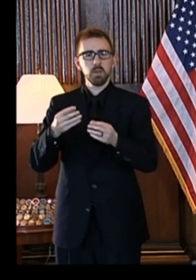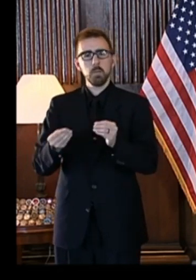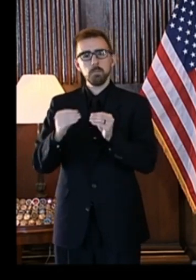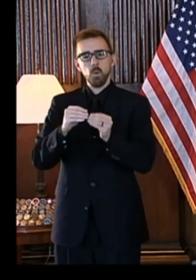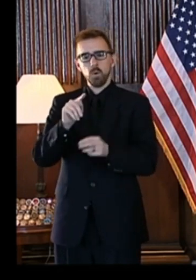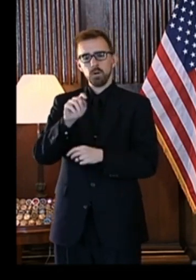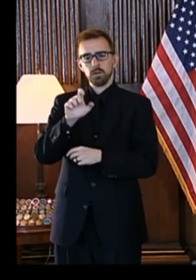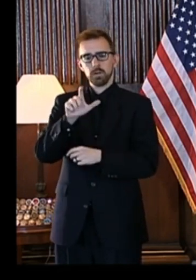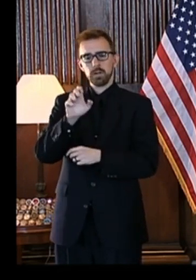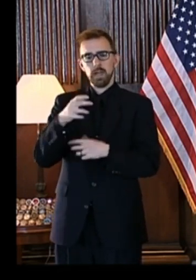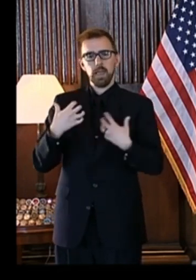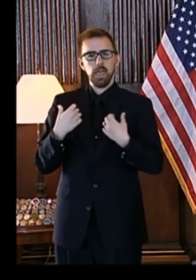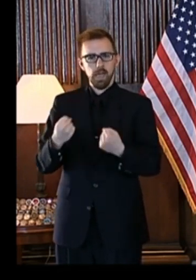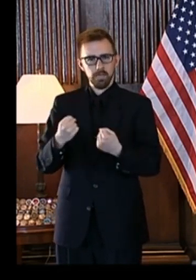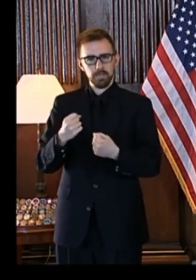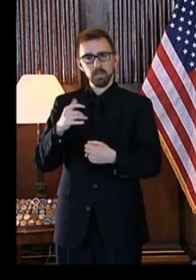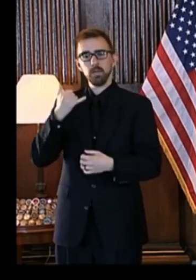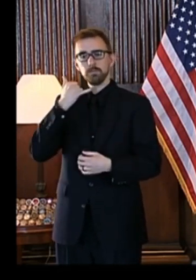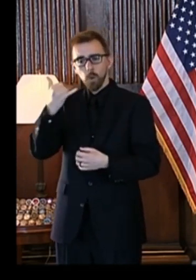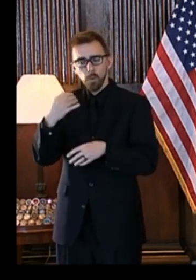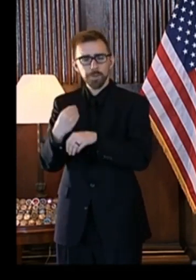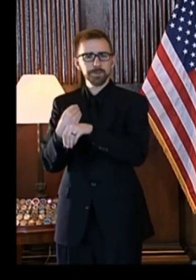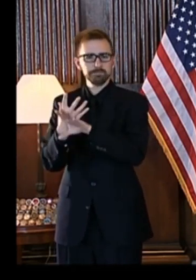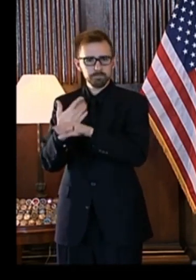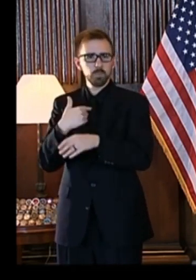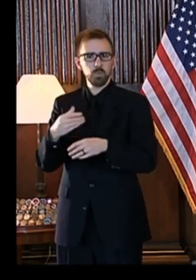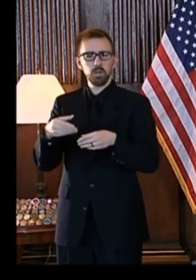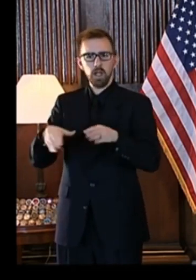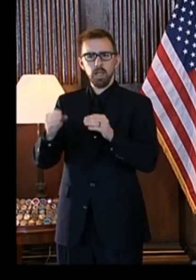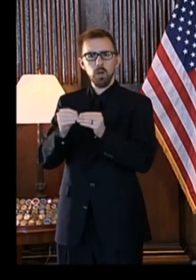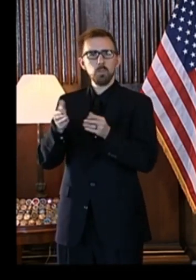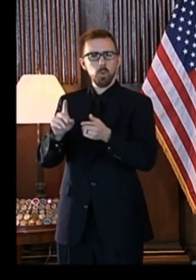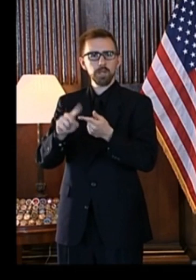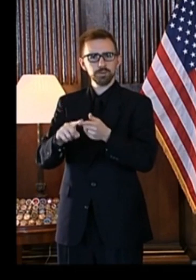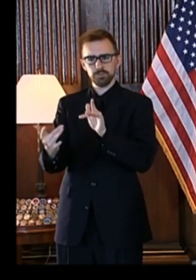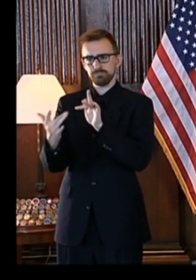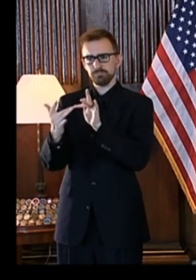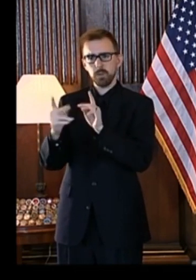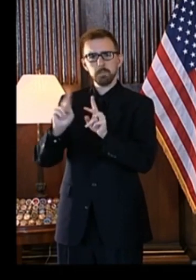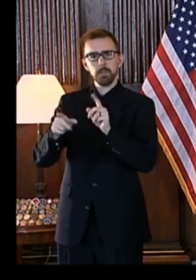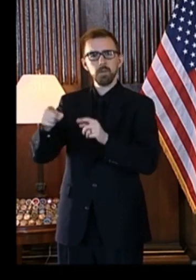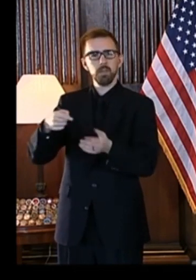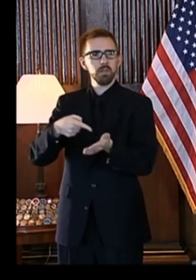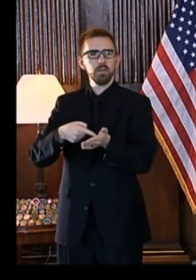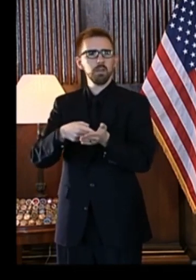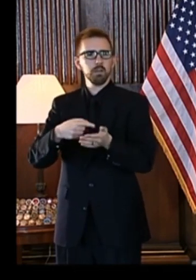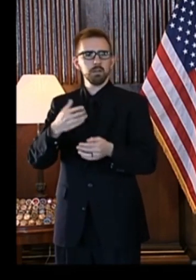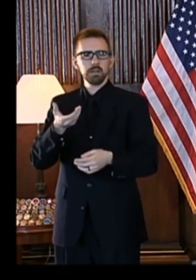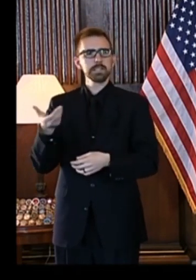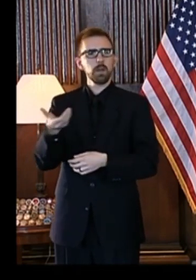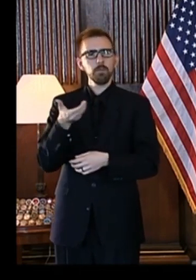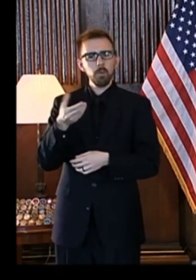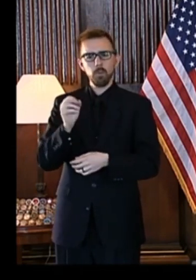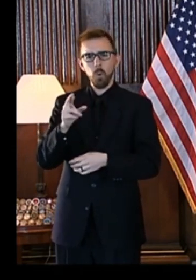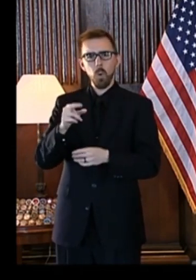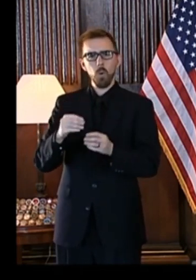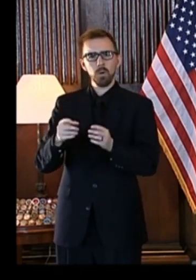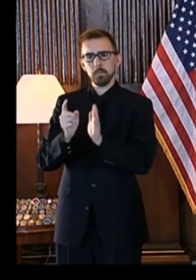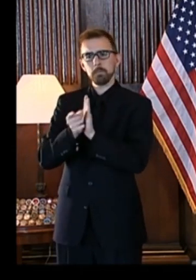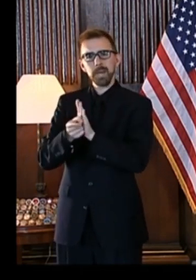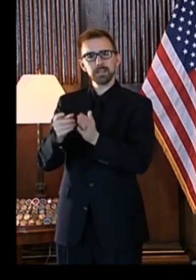telehealth and telephones, and we are exploring ways to stay in touch with people who cannot afford cell phones or extra